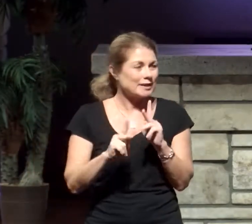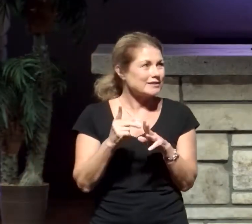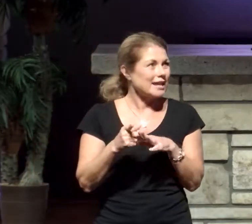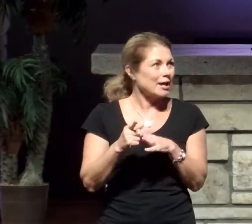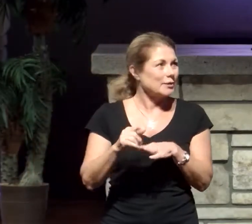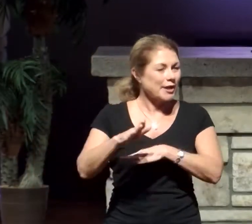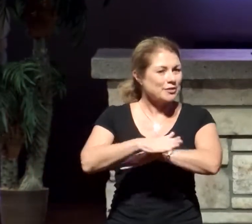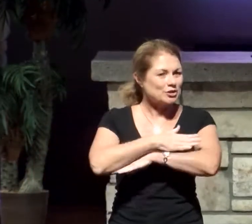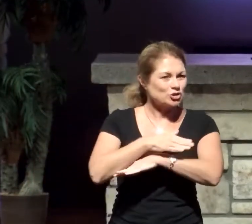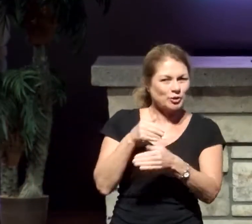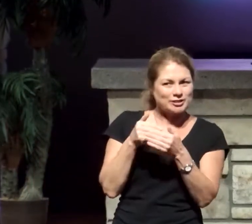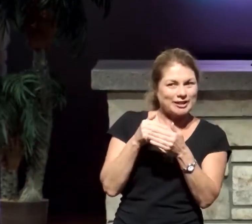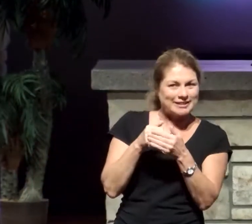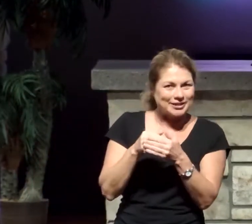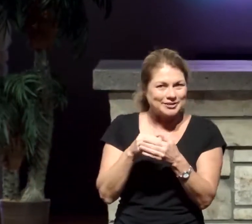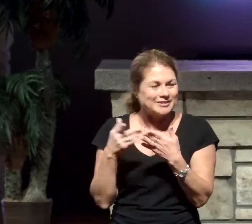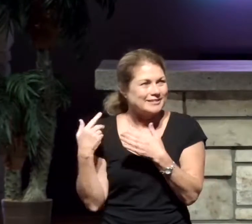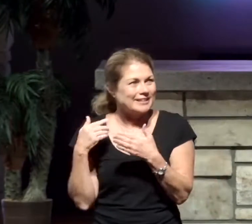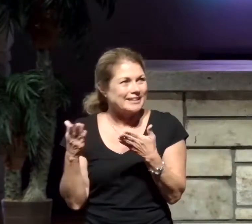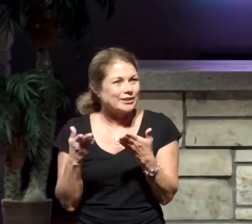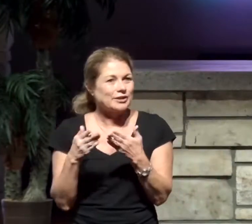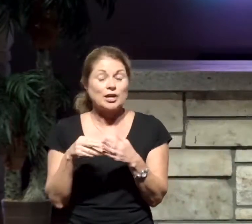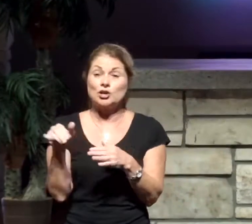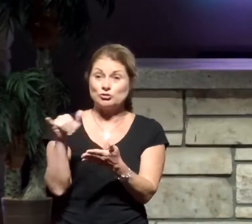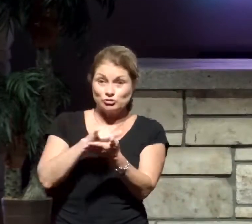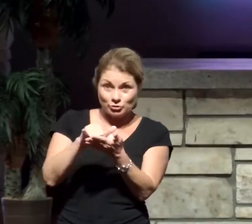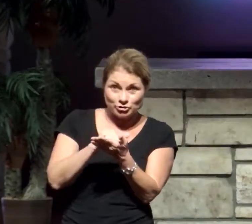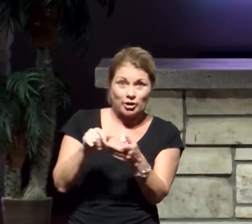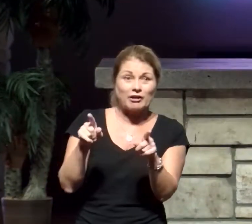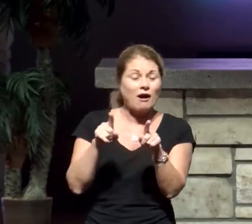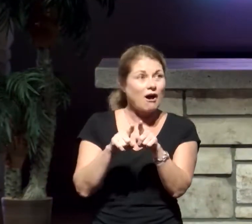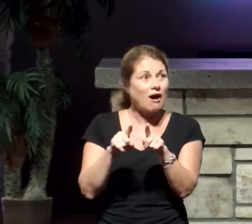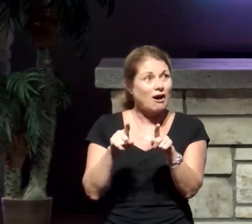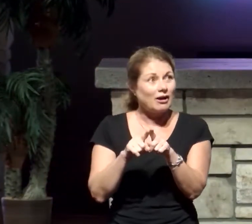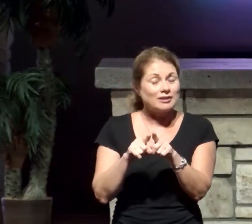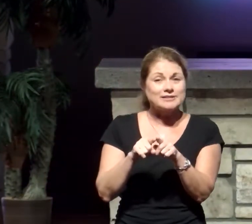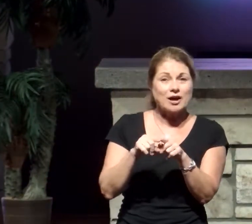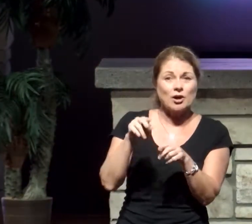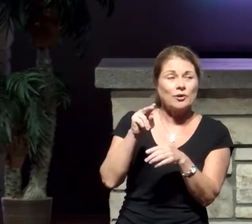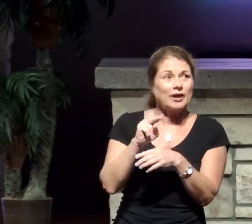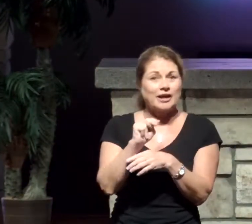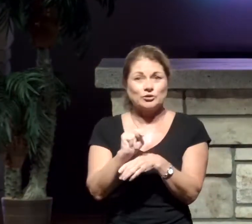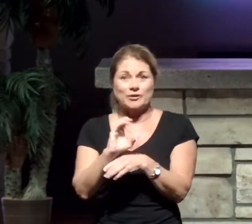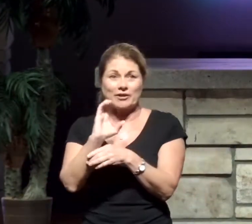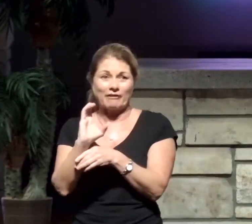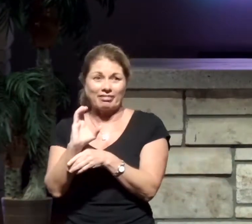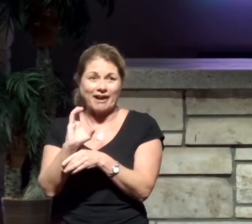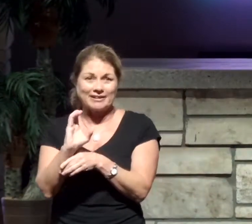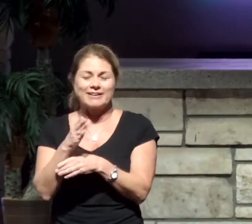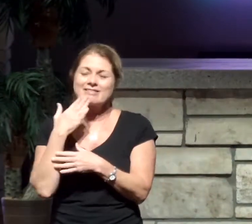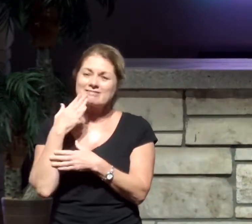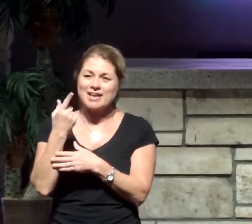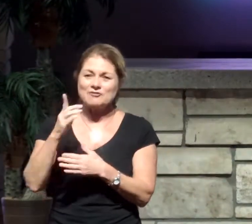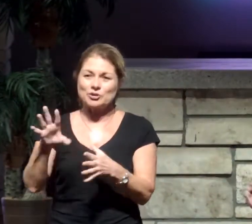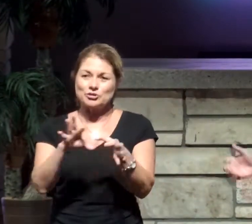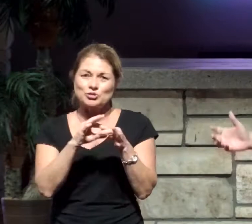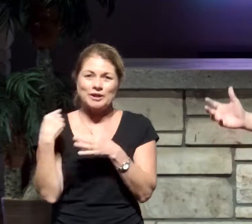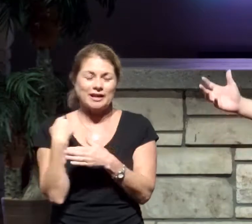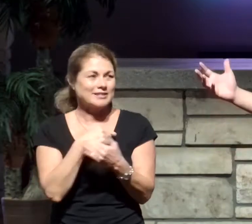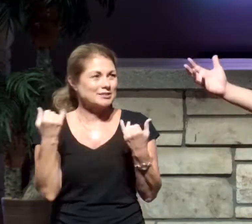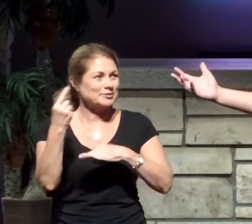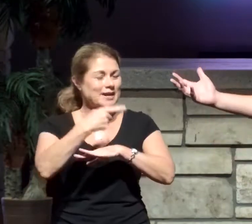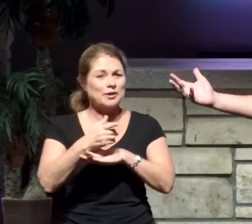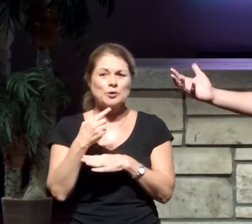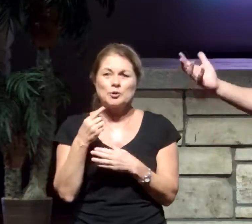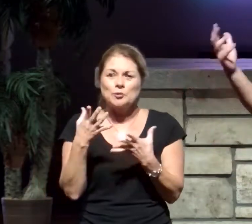just down the street. Comic, New York. Also Blowing Rock, North Carolina. Thank you for joining us for worship today. We just want to say a